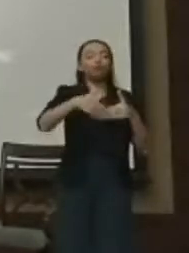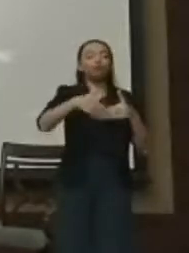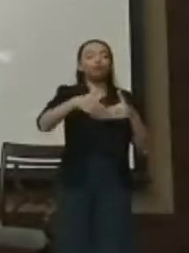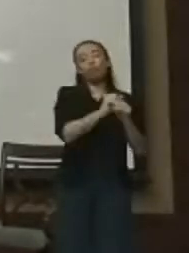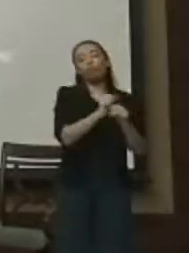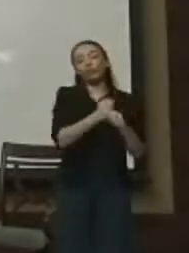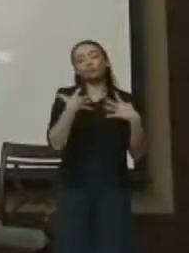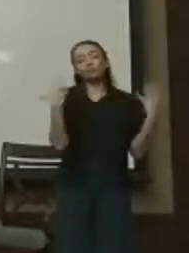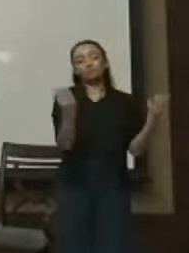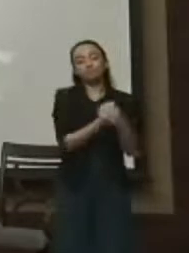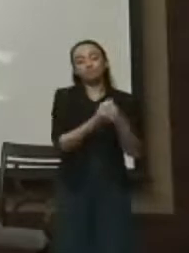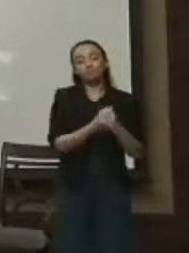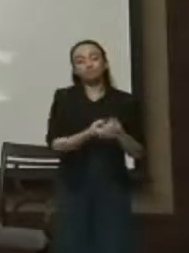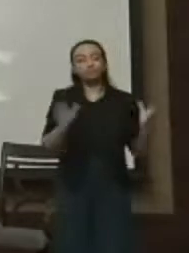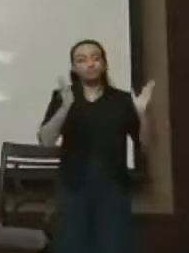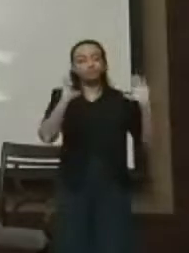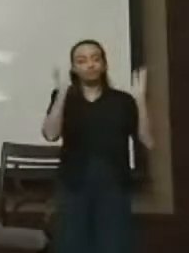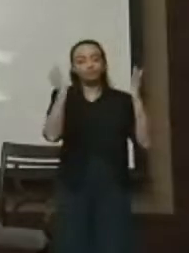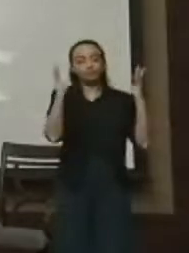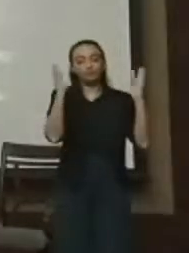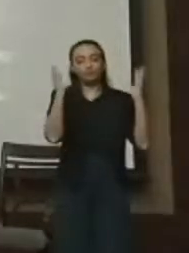sir.